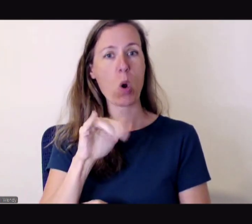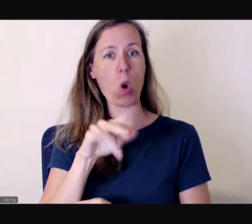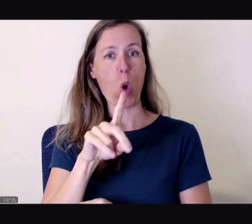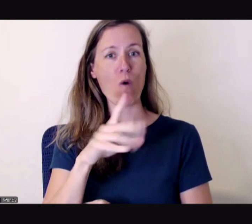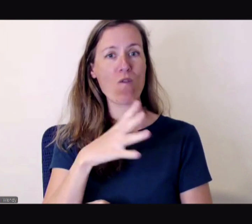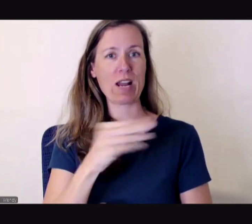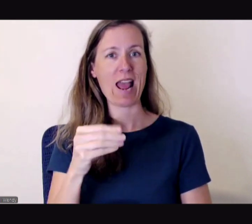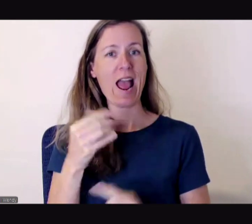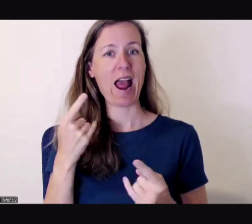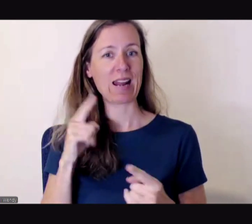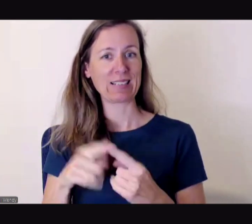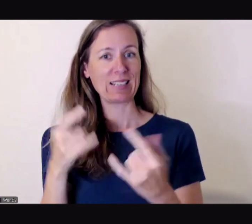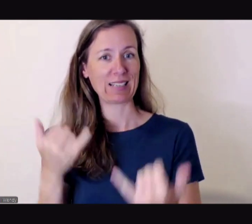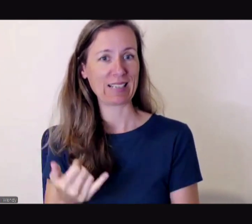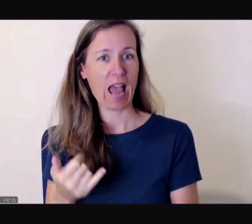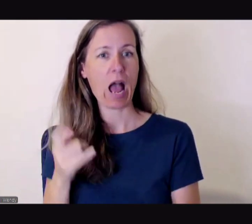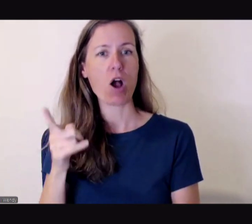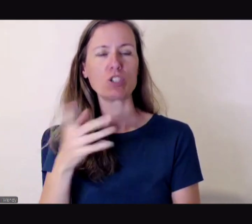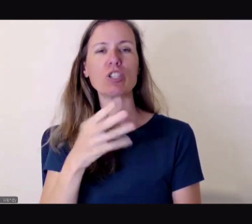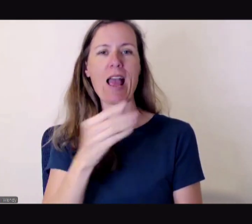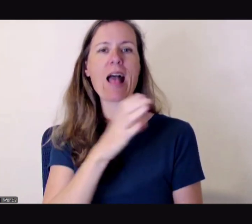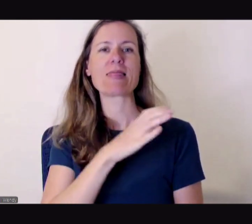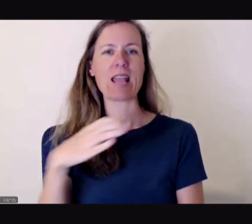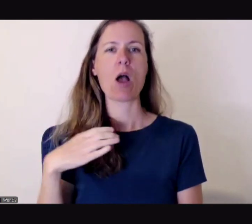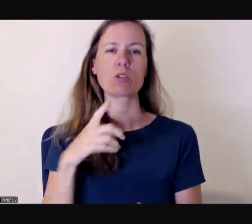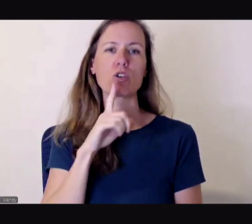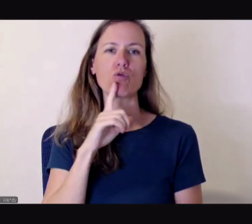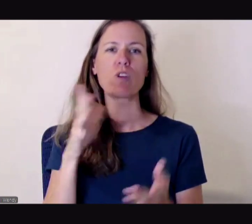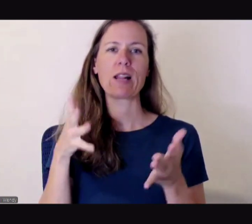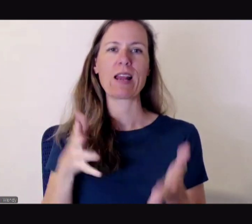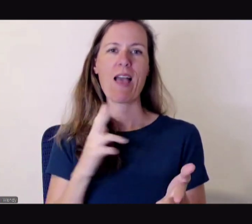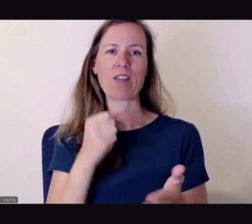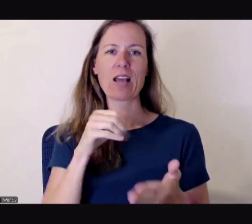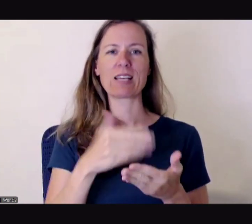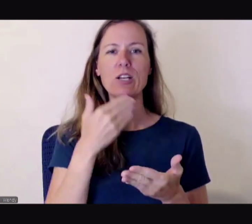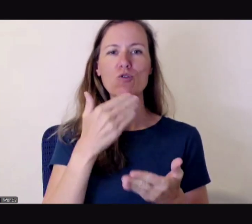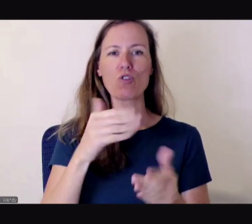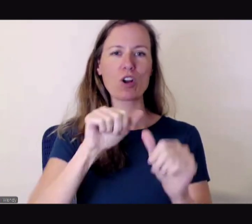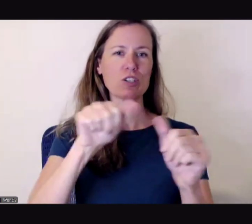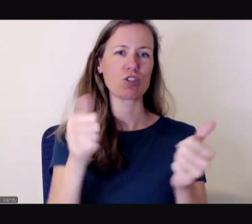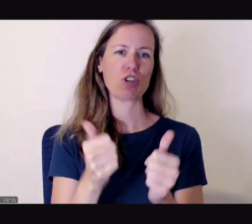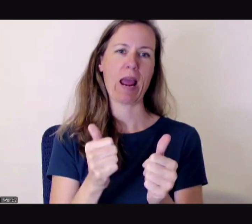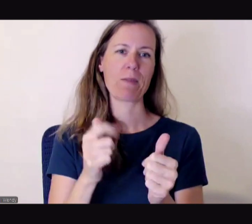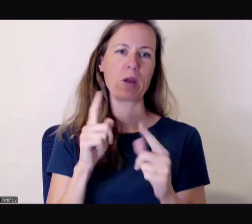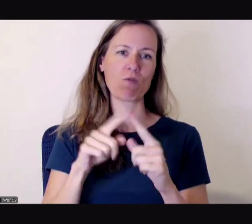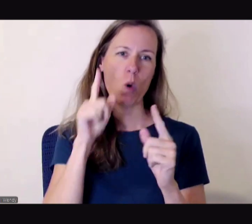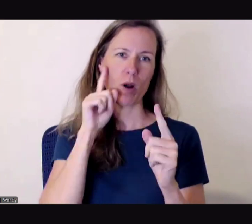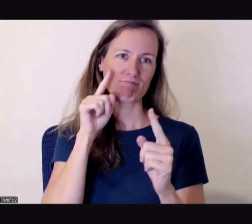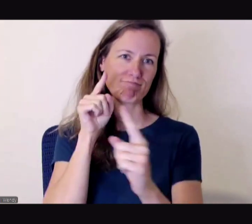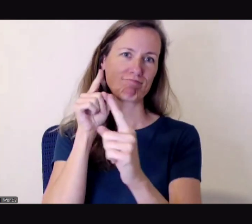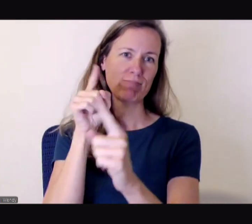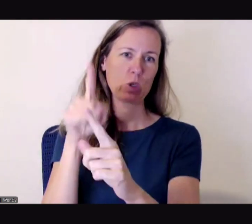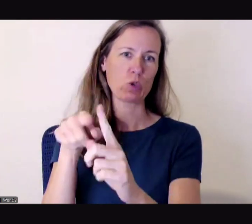going into the future. I'm very grateful for all Casey was able to achieve for us.